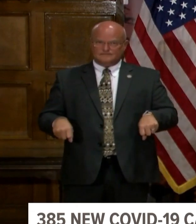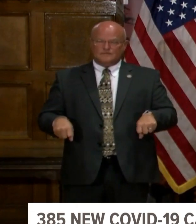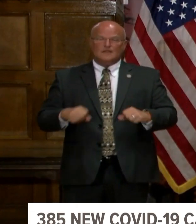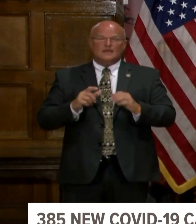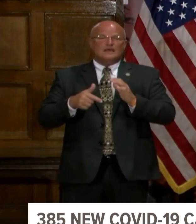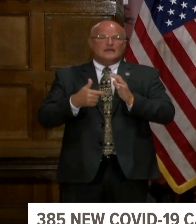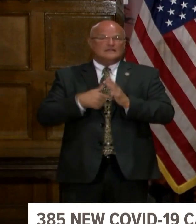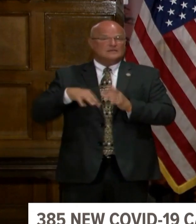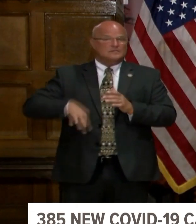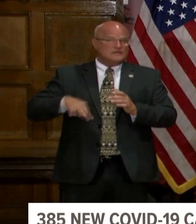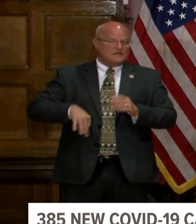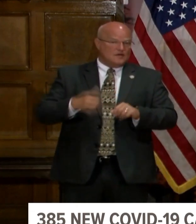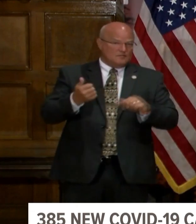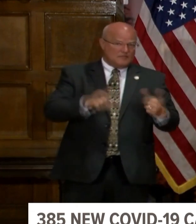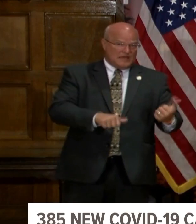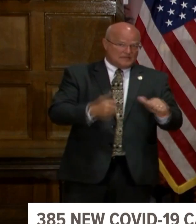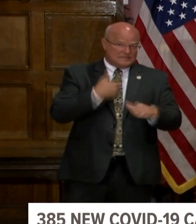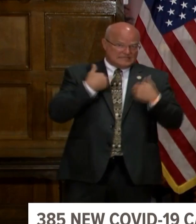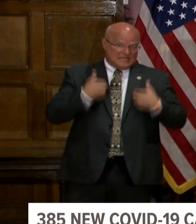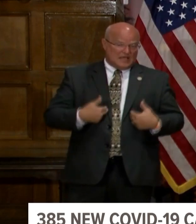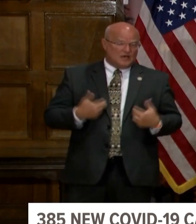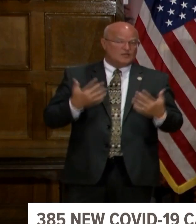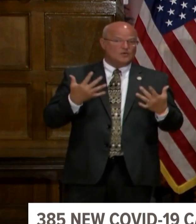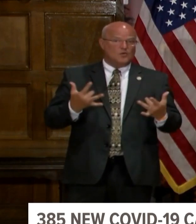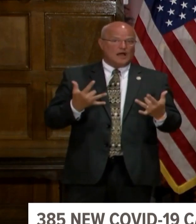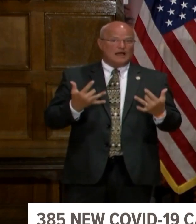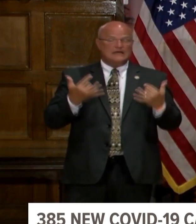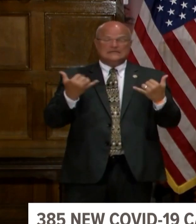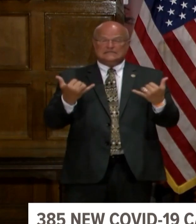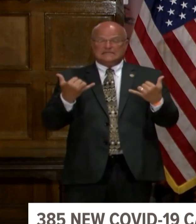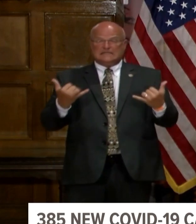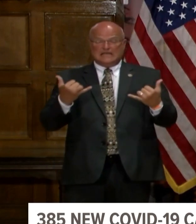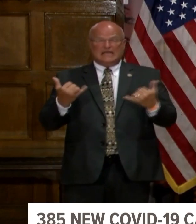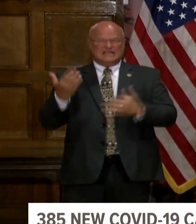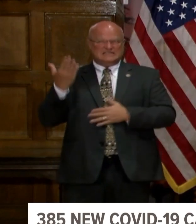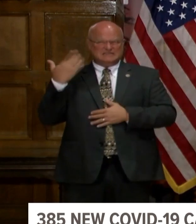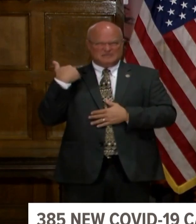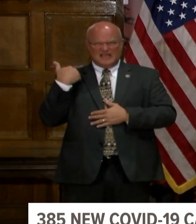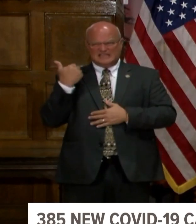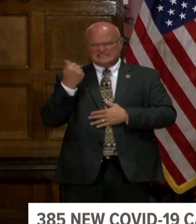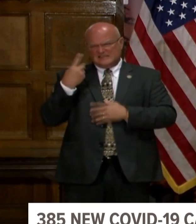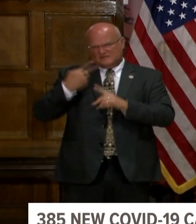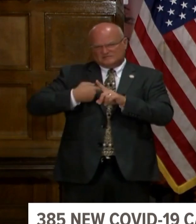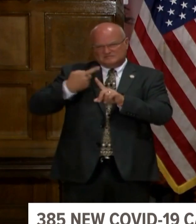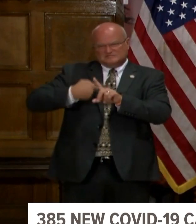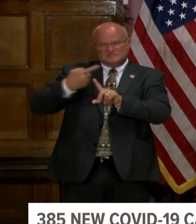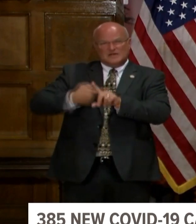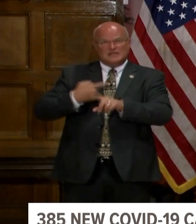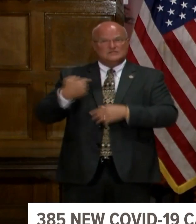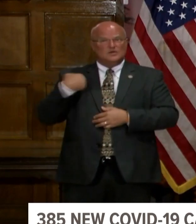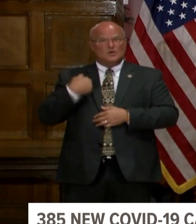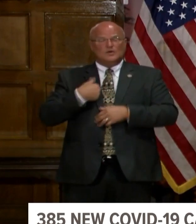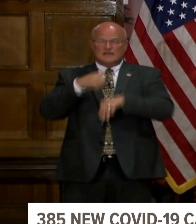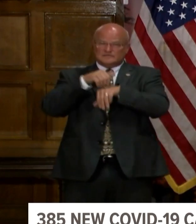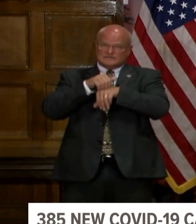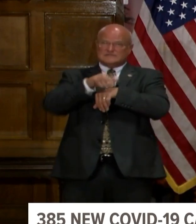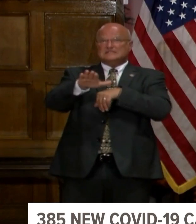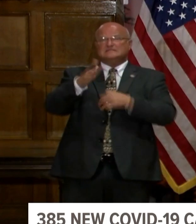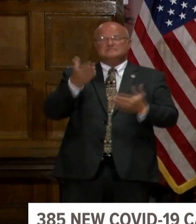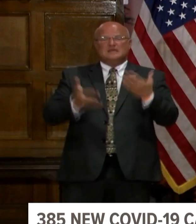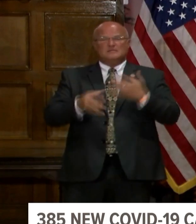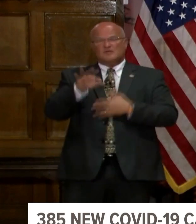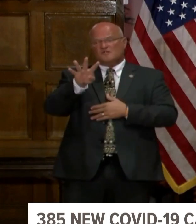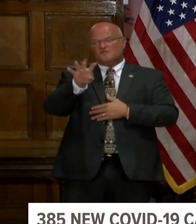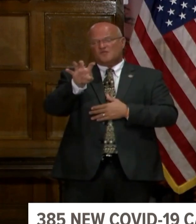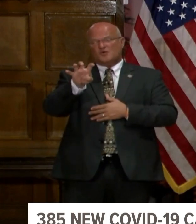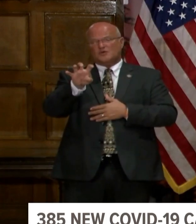This is beneficial for Baptist Health because today and over the last several months, we have sent anywhere from